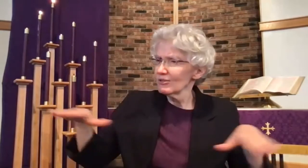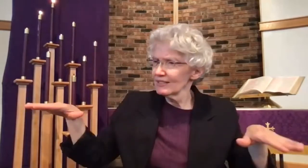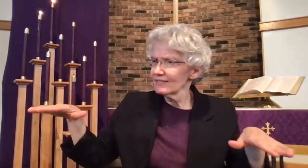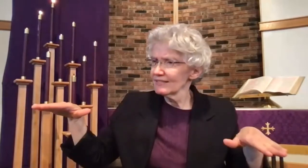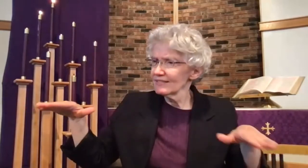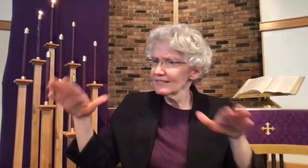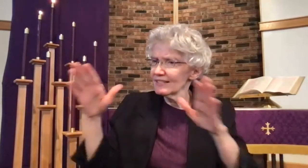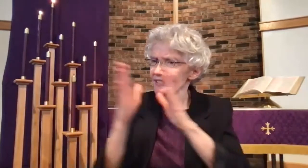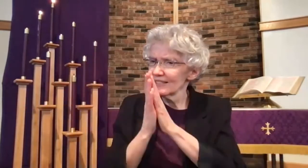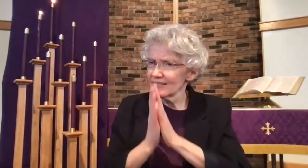children.